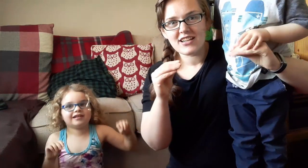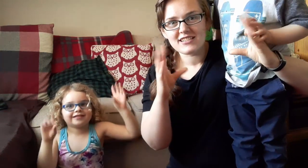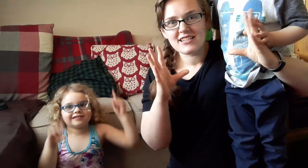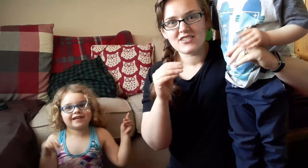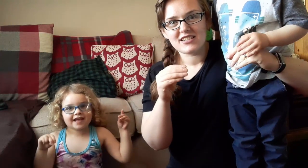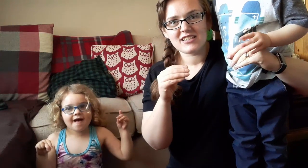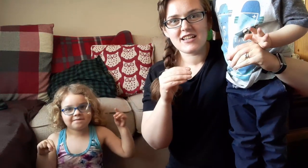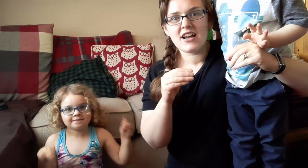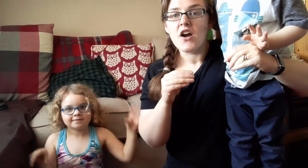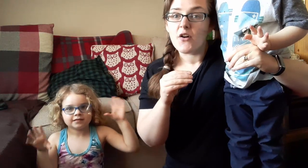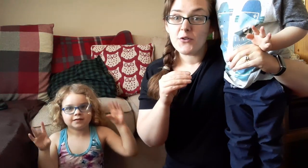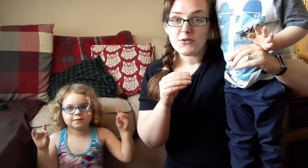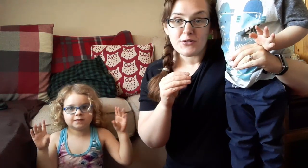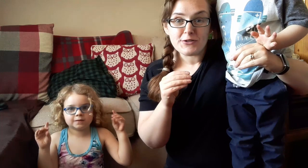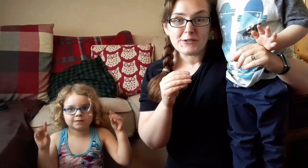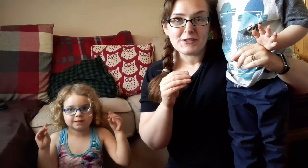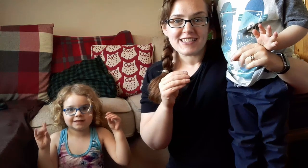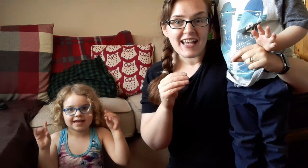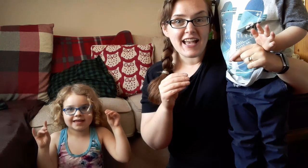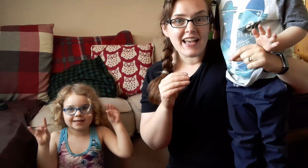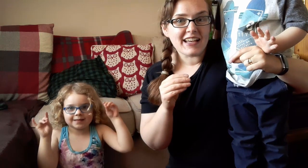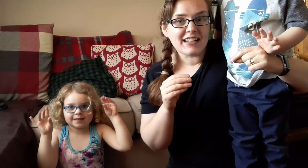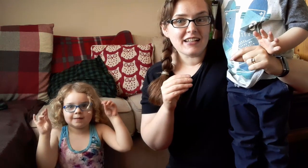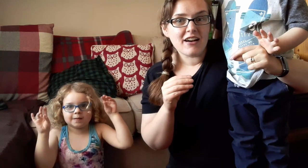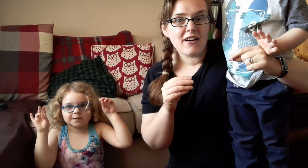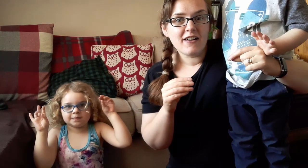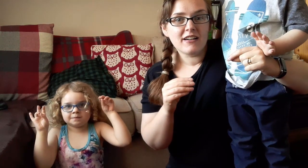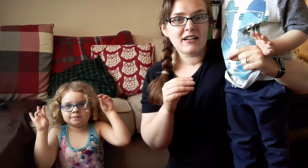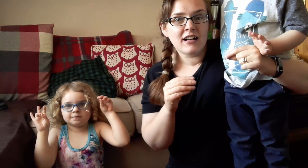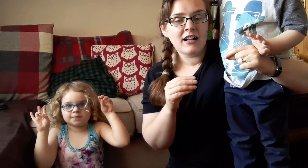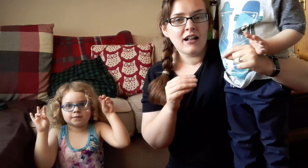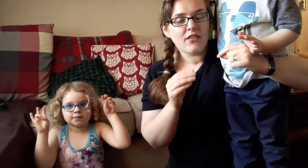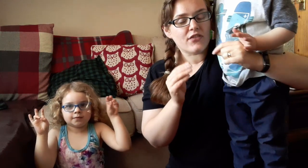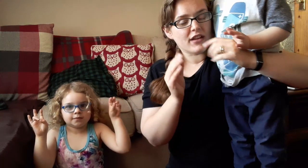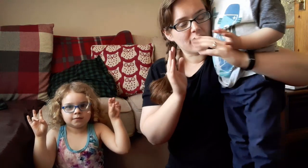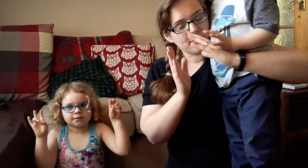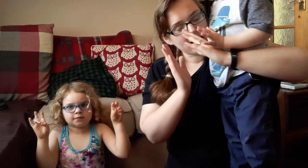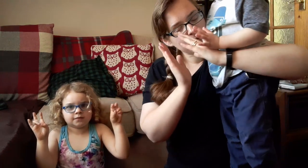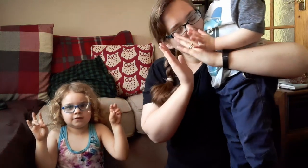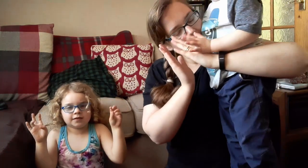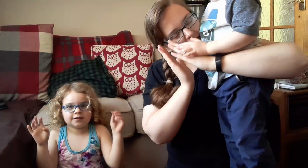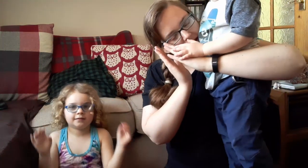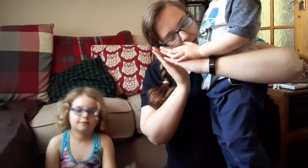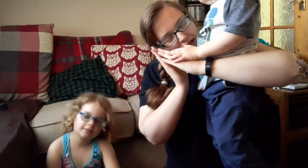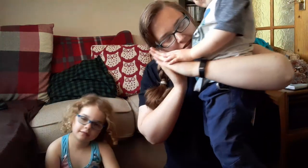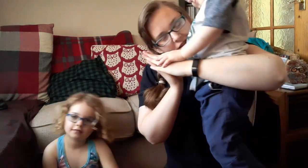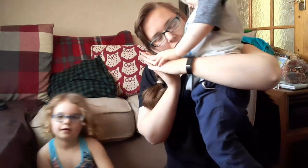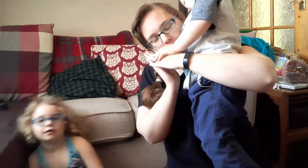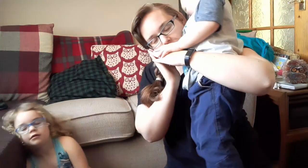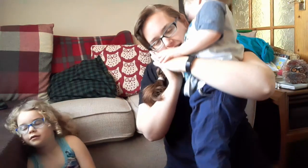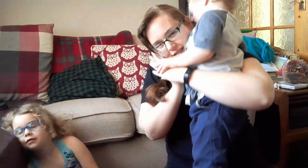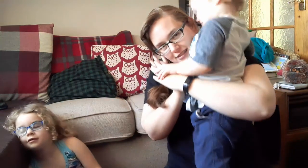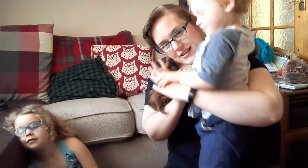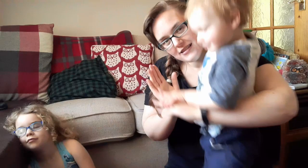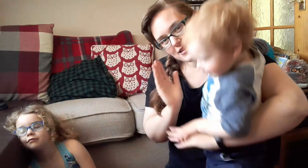chatter, chatter all day long. The babies on the bus go fast